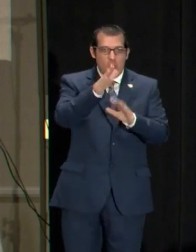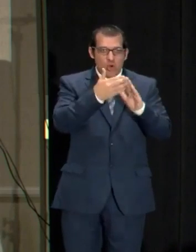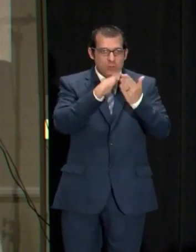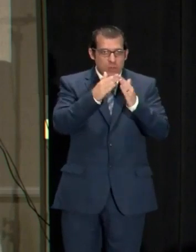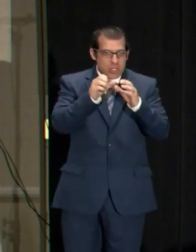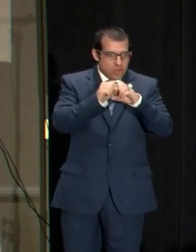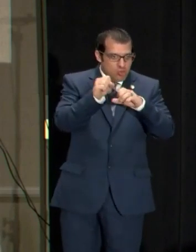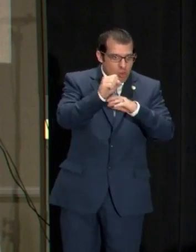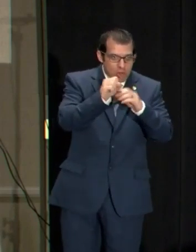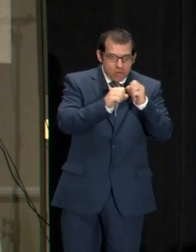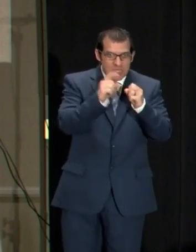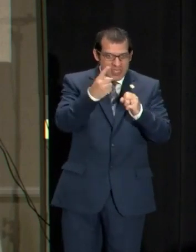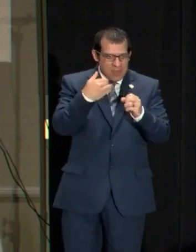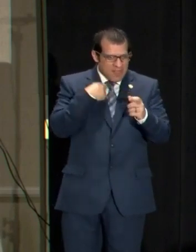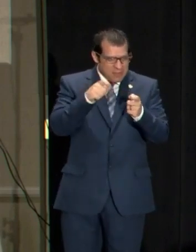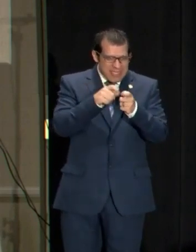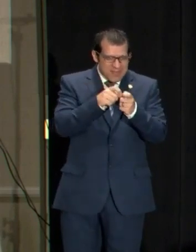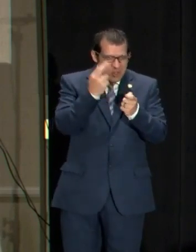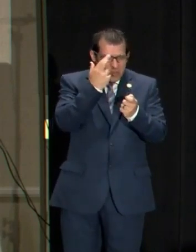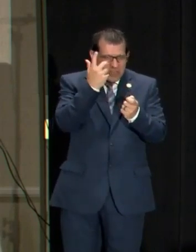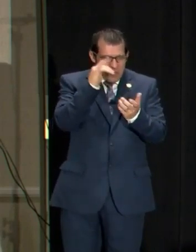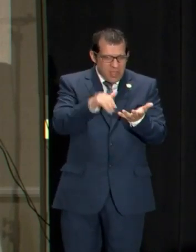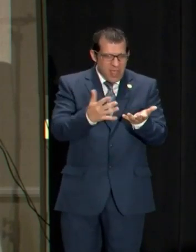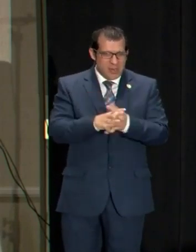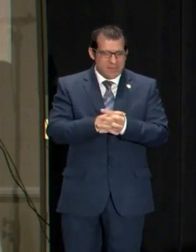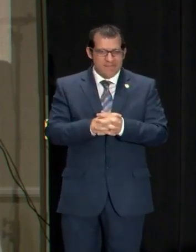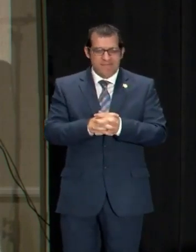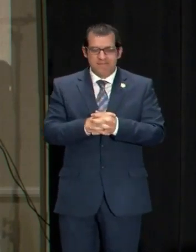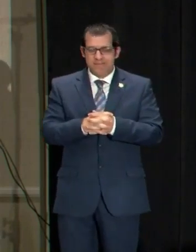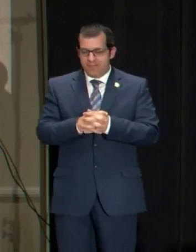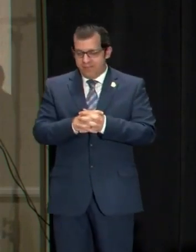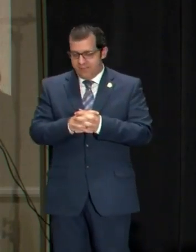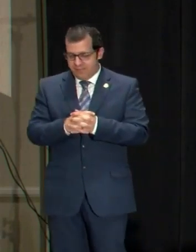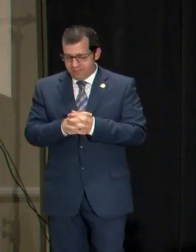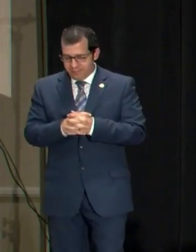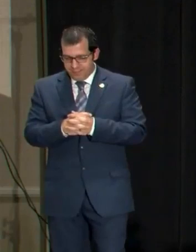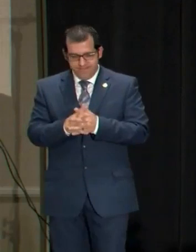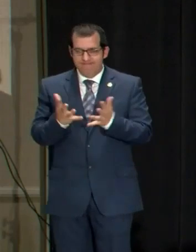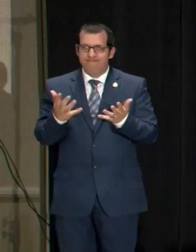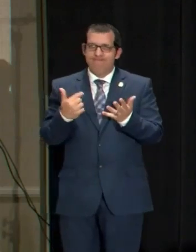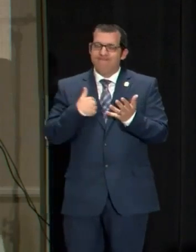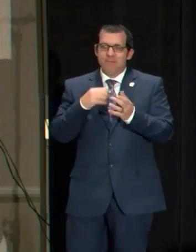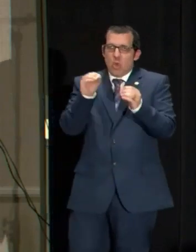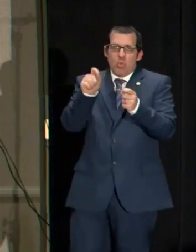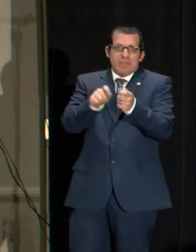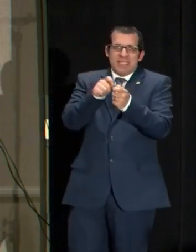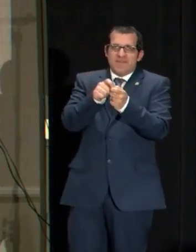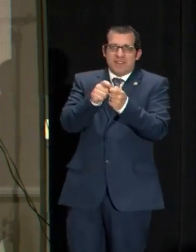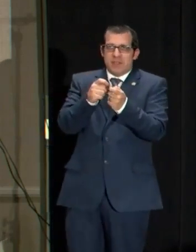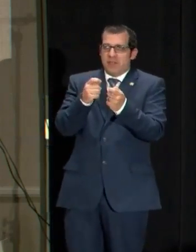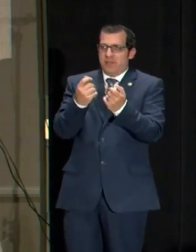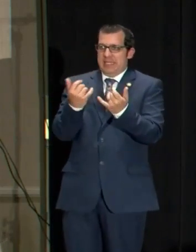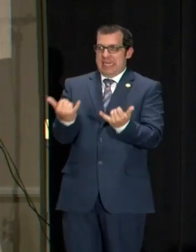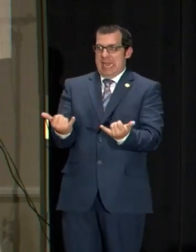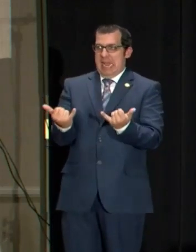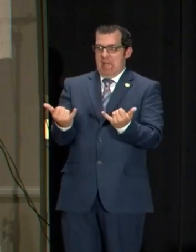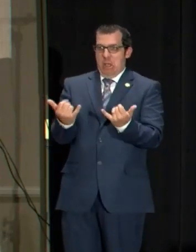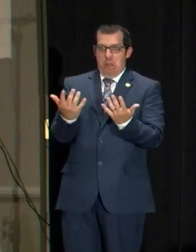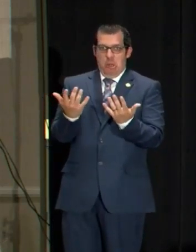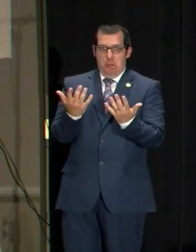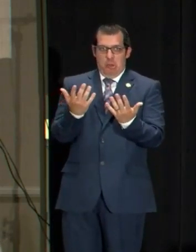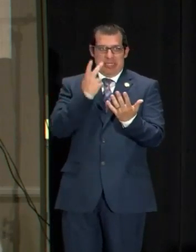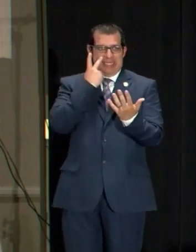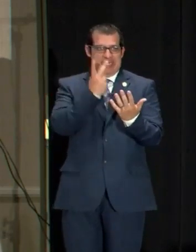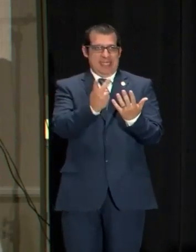structures? Is there any specifics on that? I don't have any specifics as to why right now